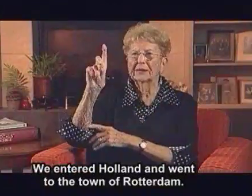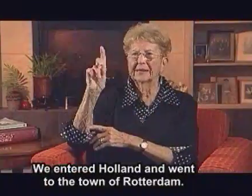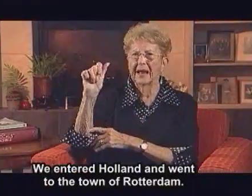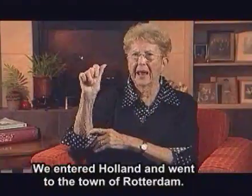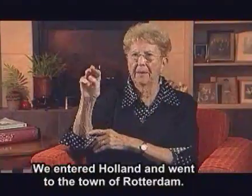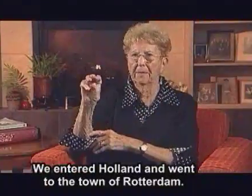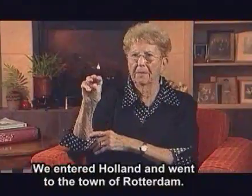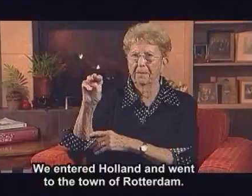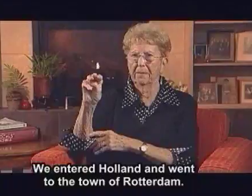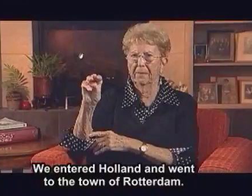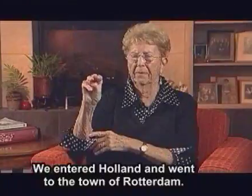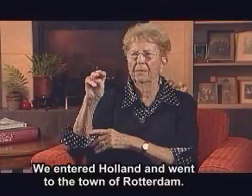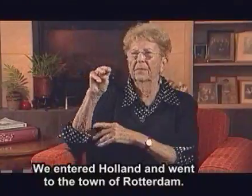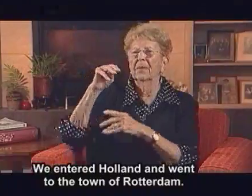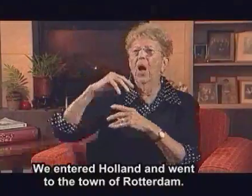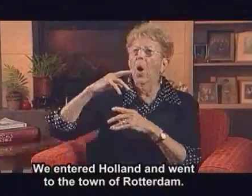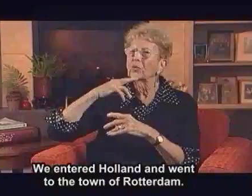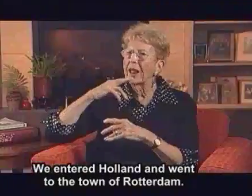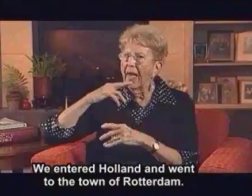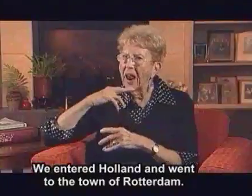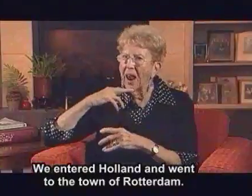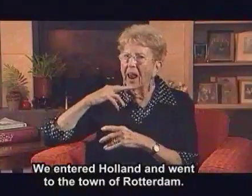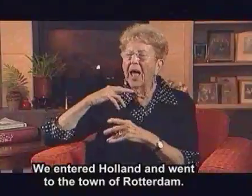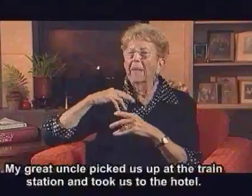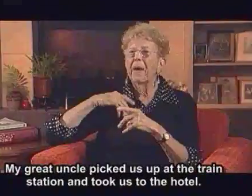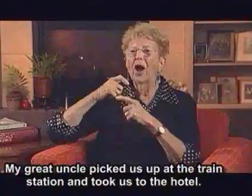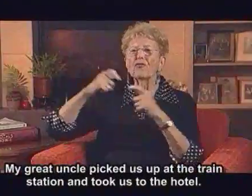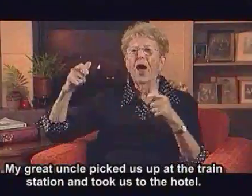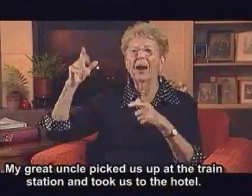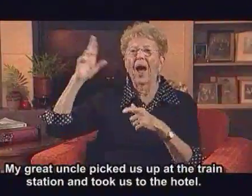We entered Holland and went to the town of Rotterdam.